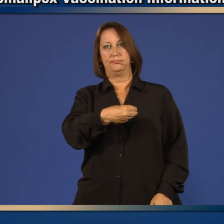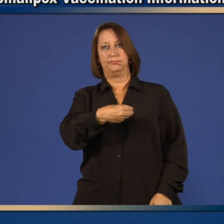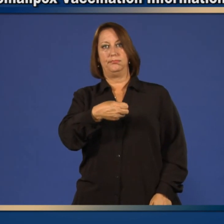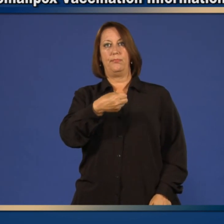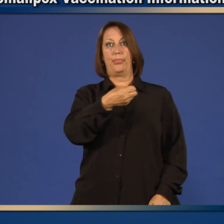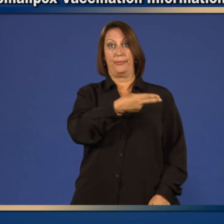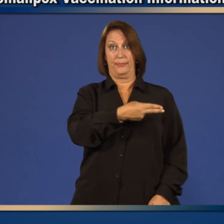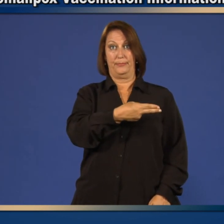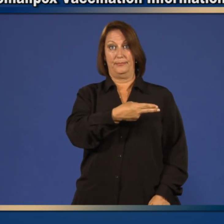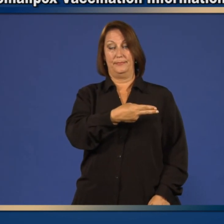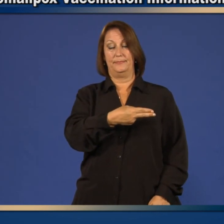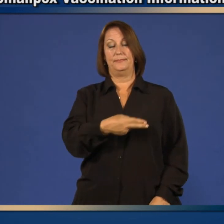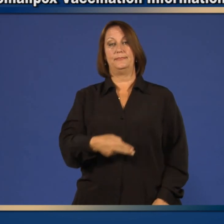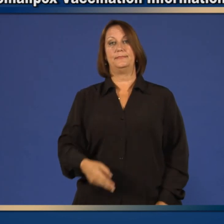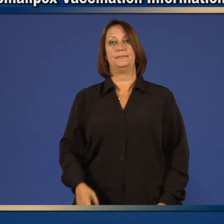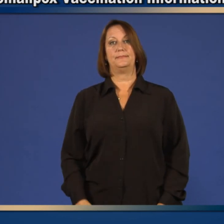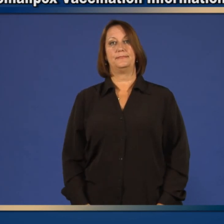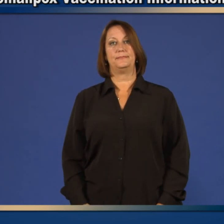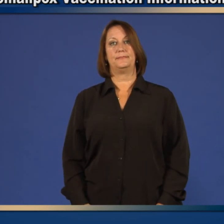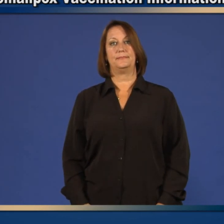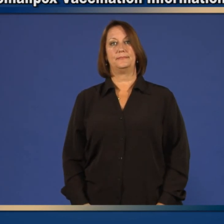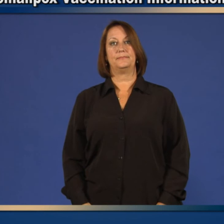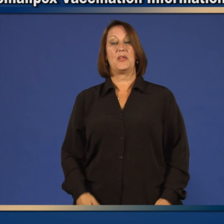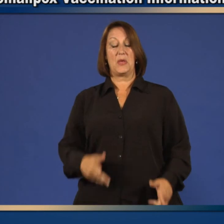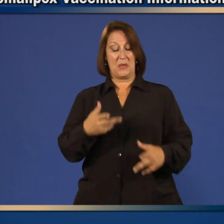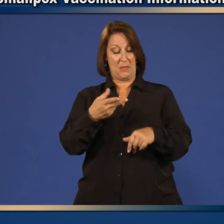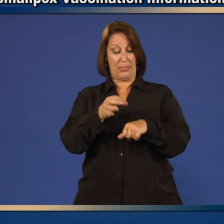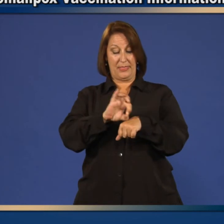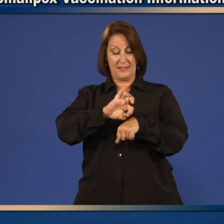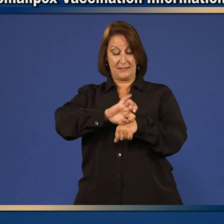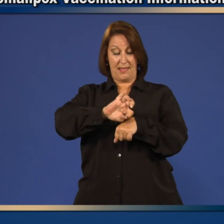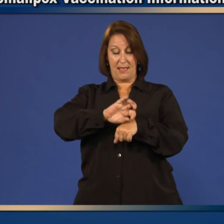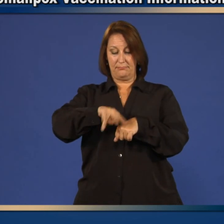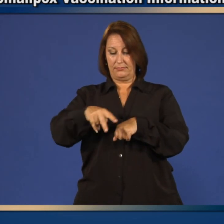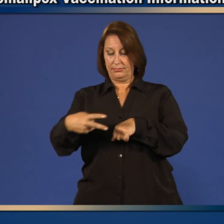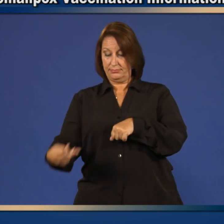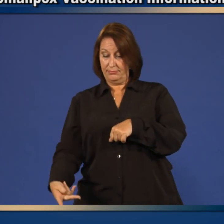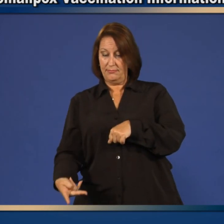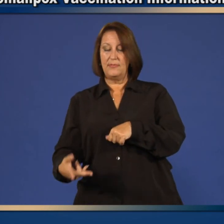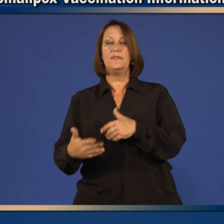milk should be discarded until her scabs fully separate.